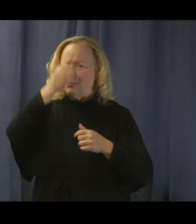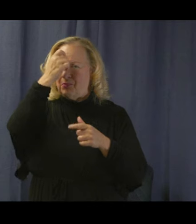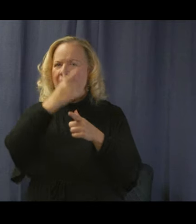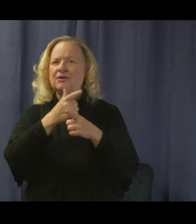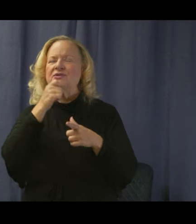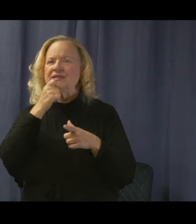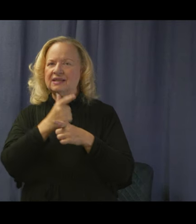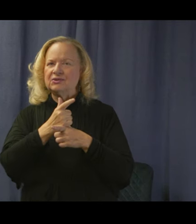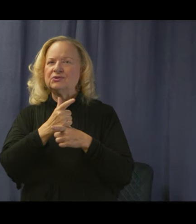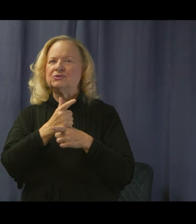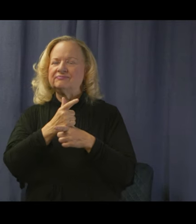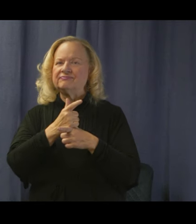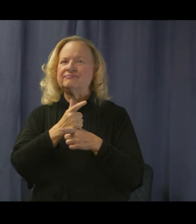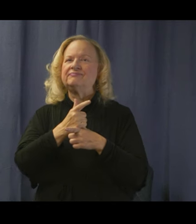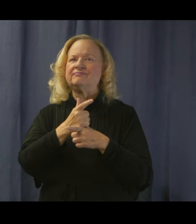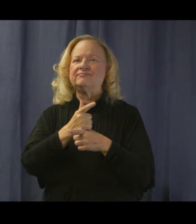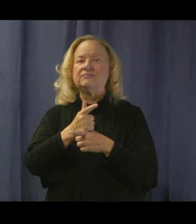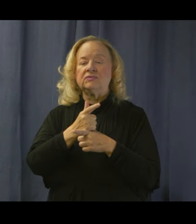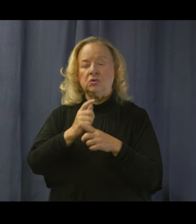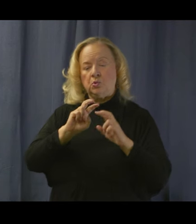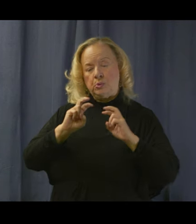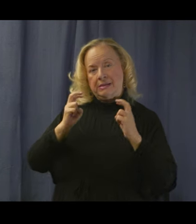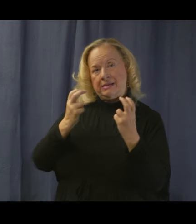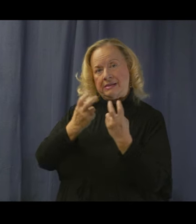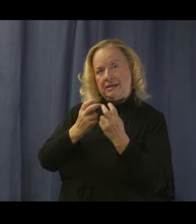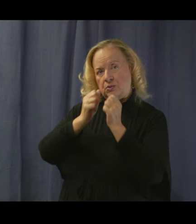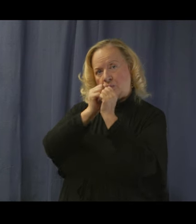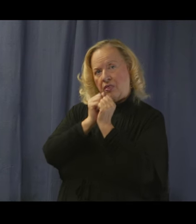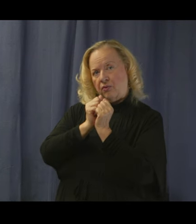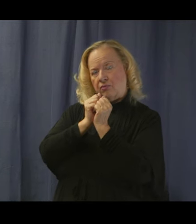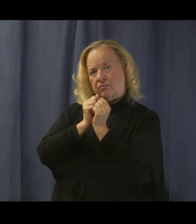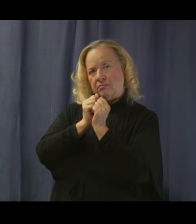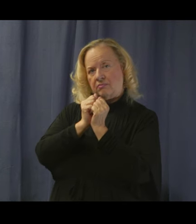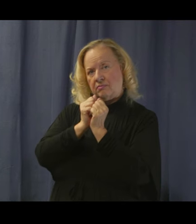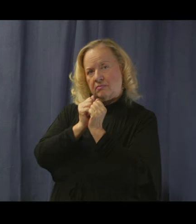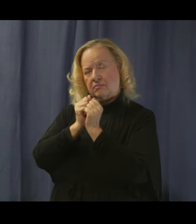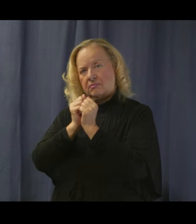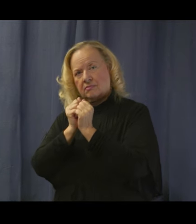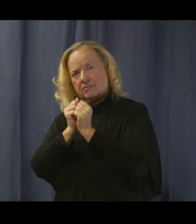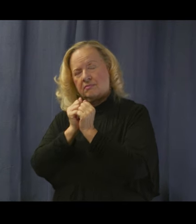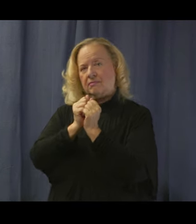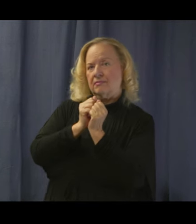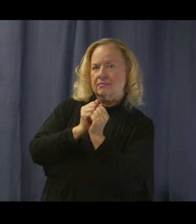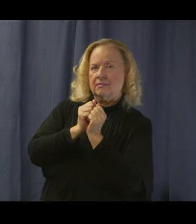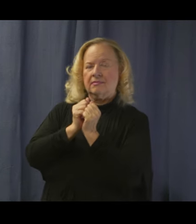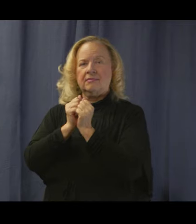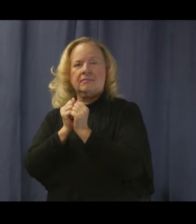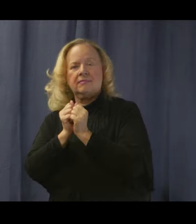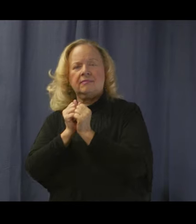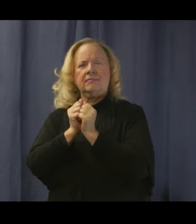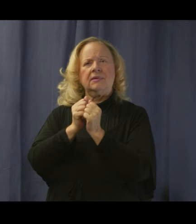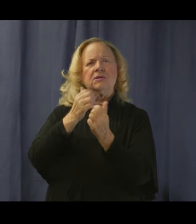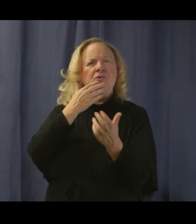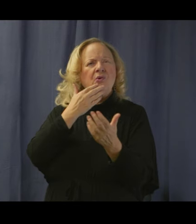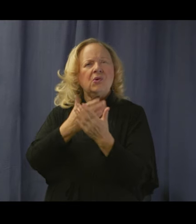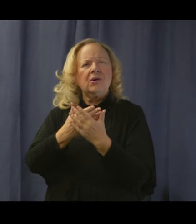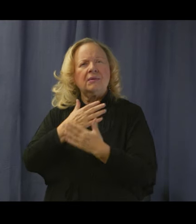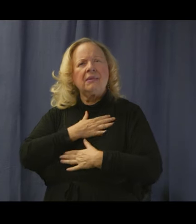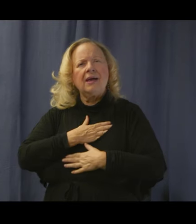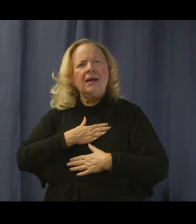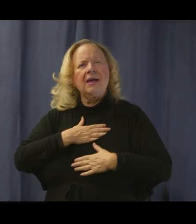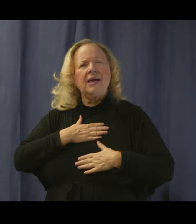umanai. Shevet akim gam yakah. Hine mato.